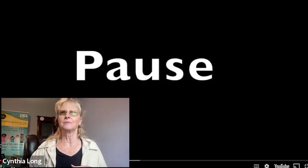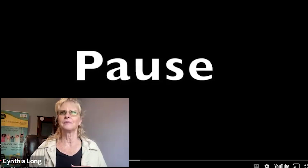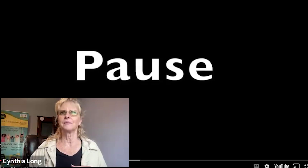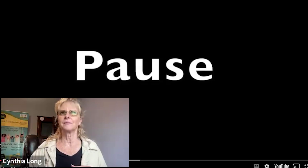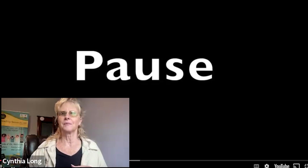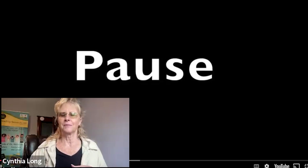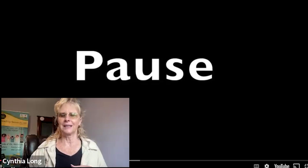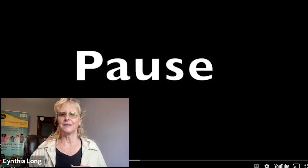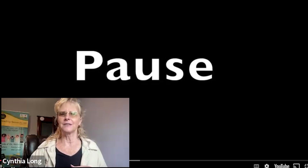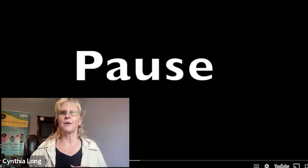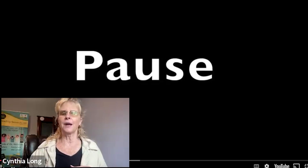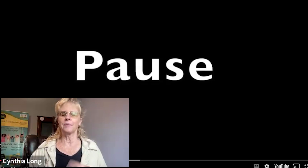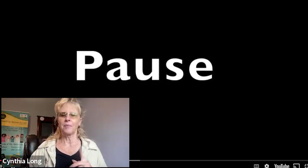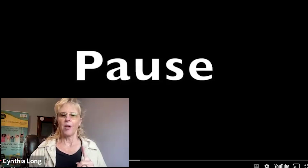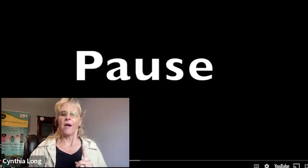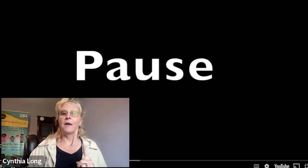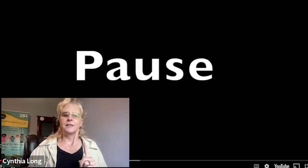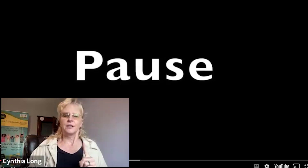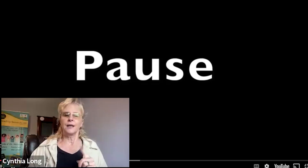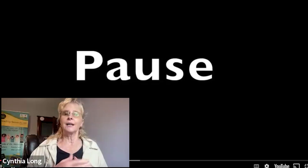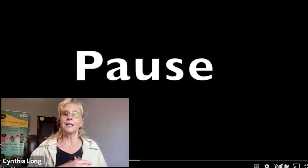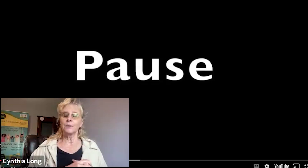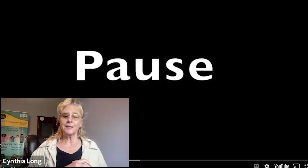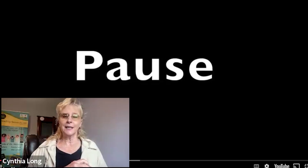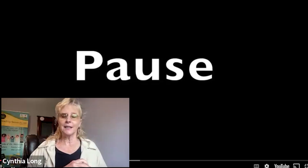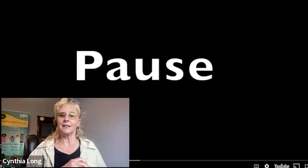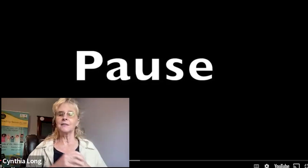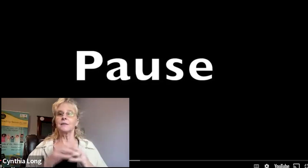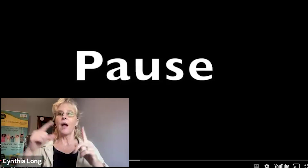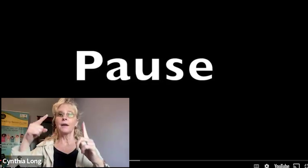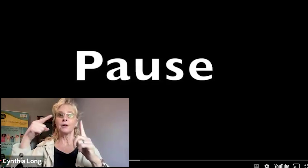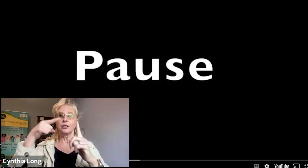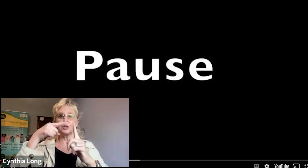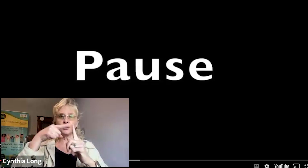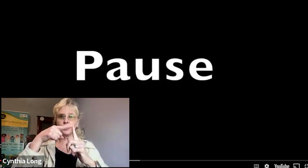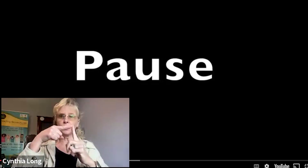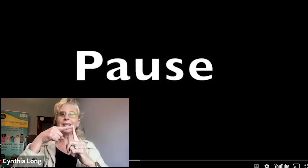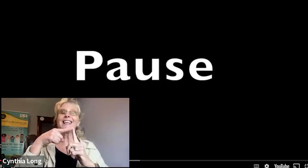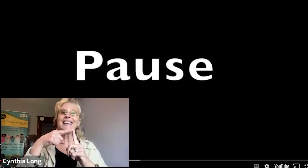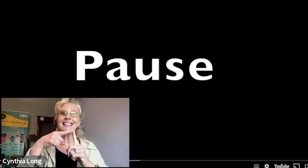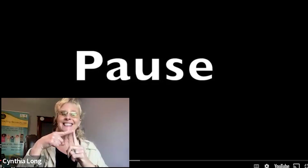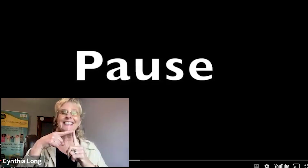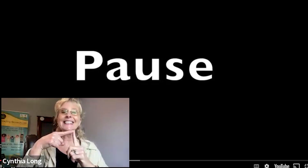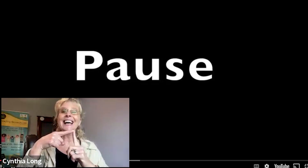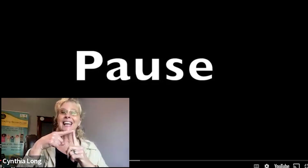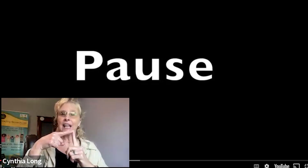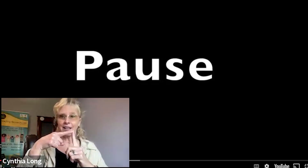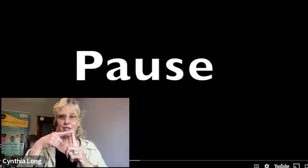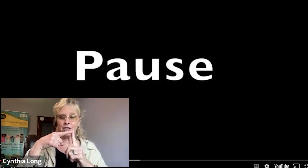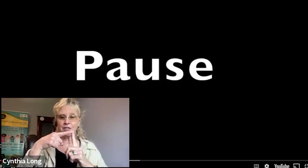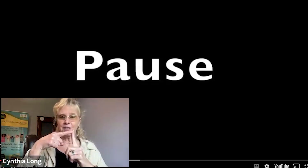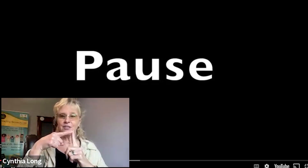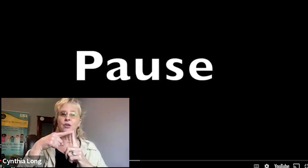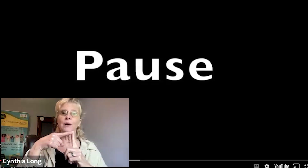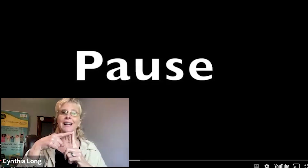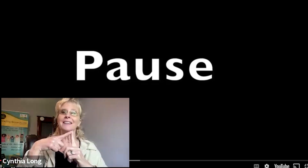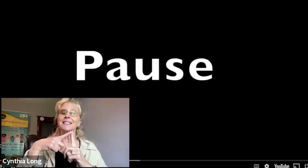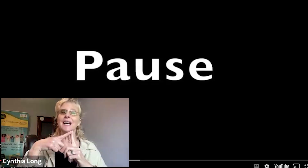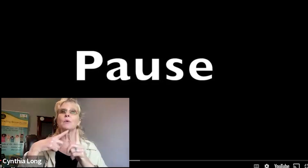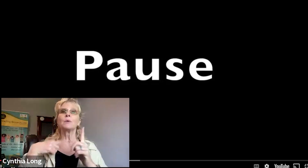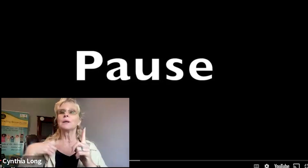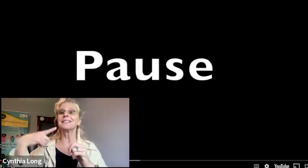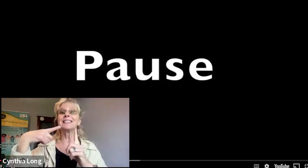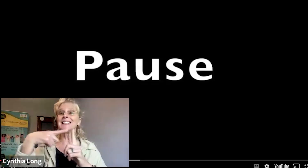to police. Okay. So now, and I will say this, to is English. So